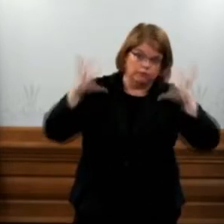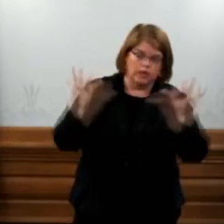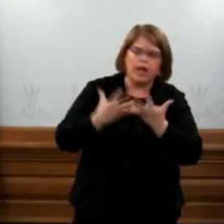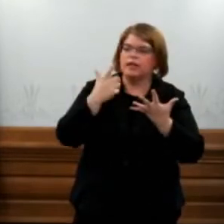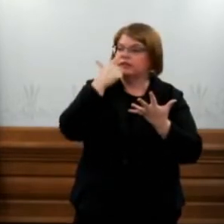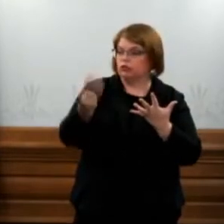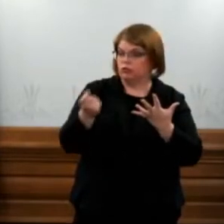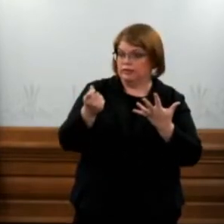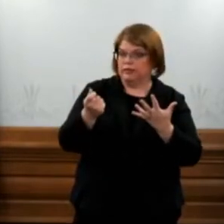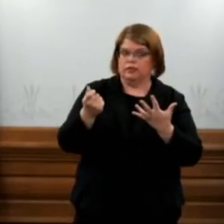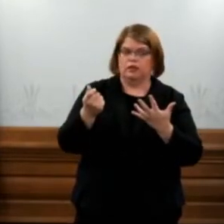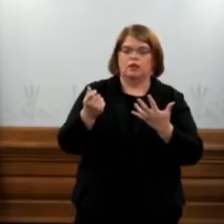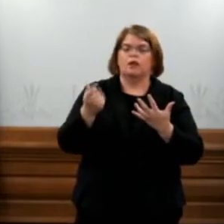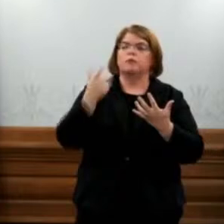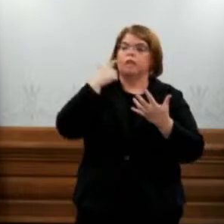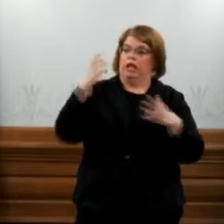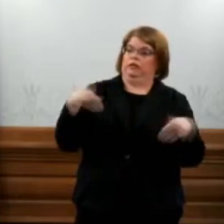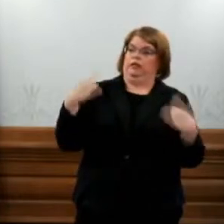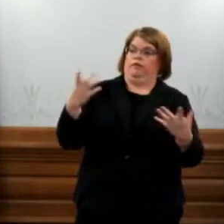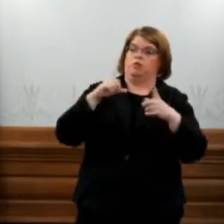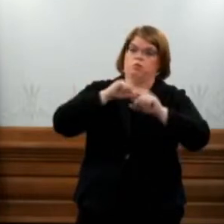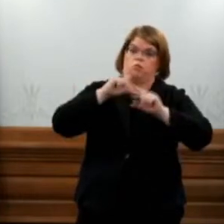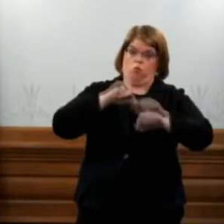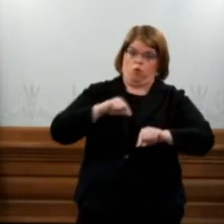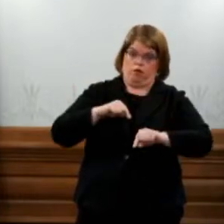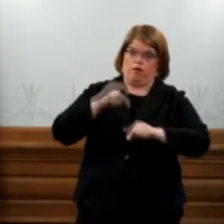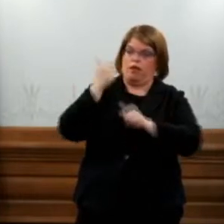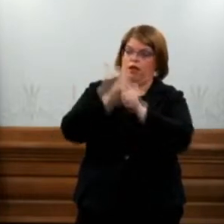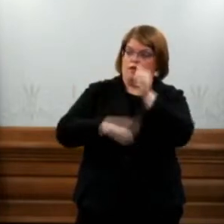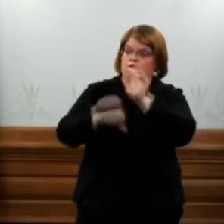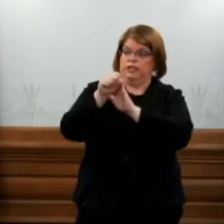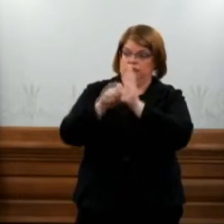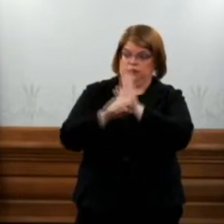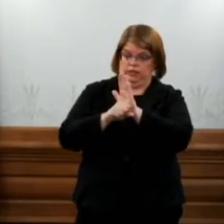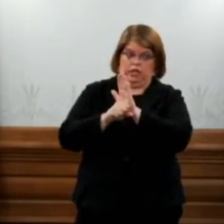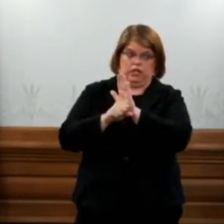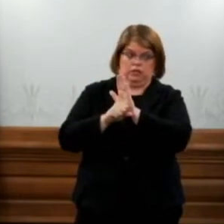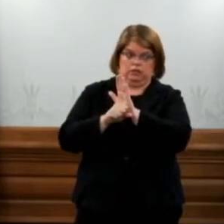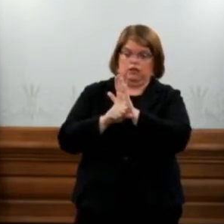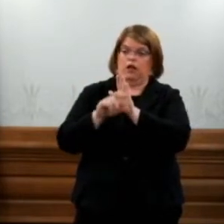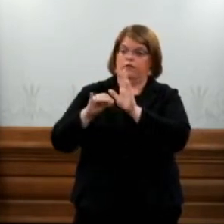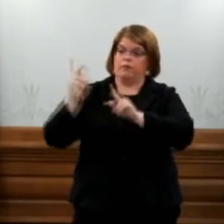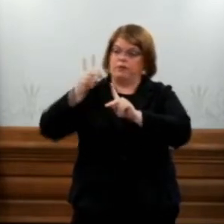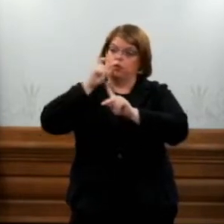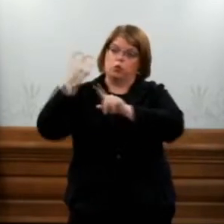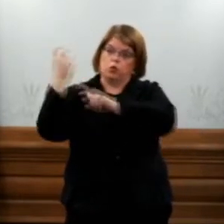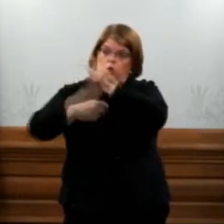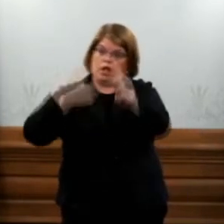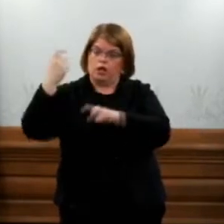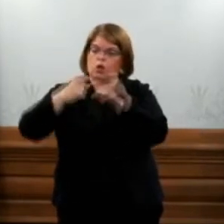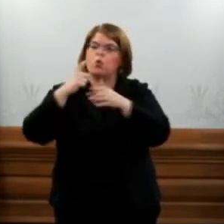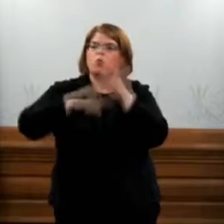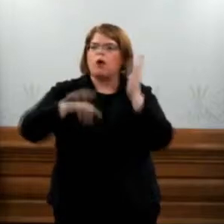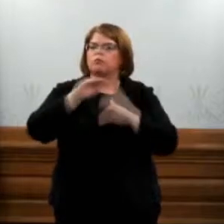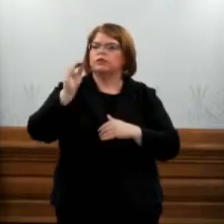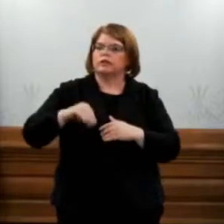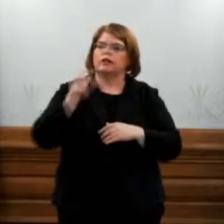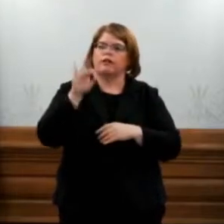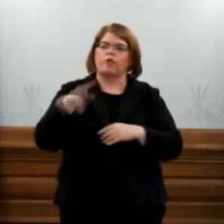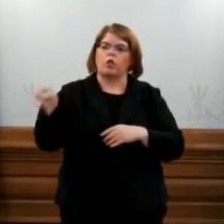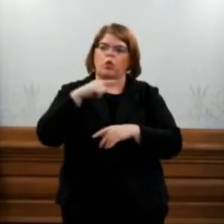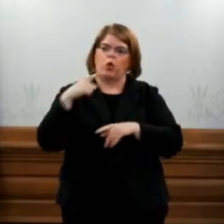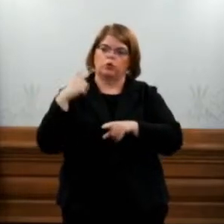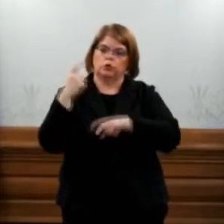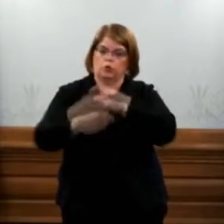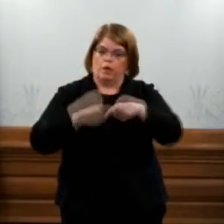interesting because they give the report every state who has, of the donors, what percentage of the donors are positive